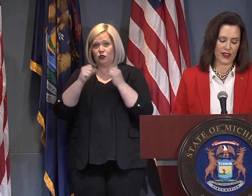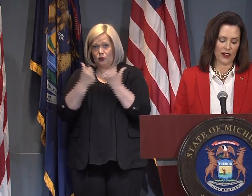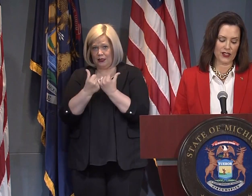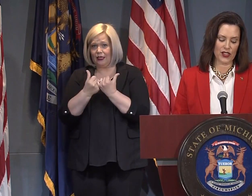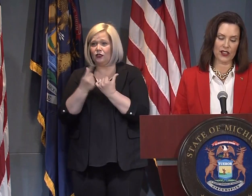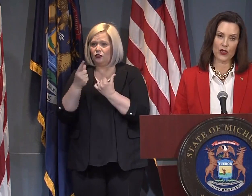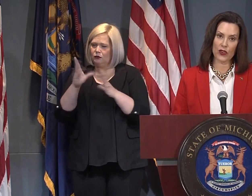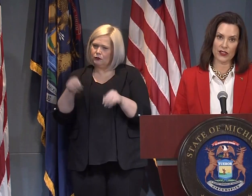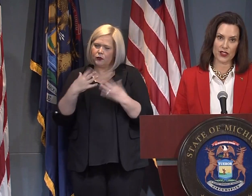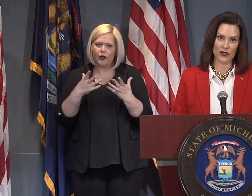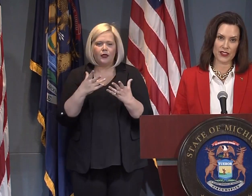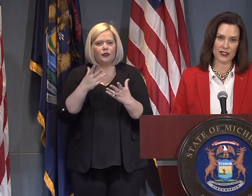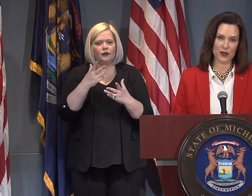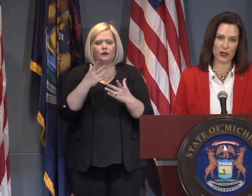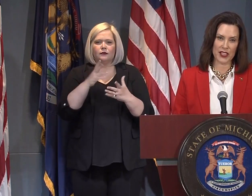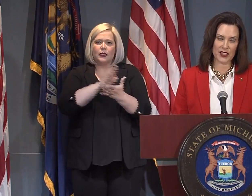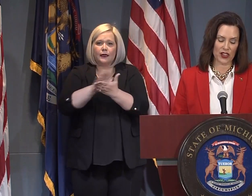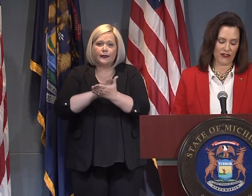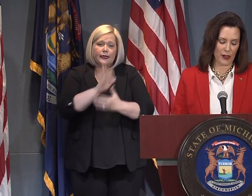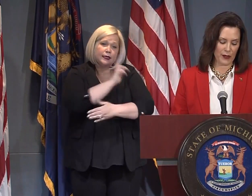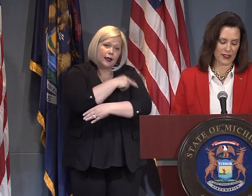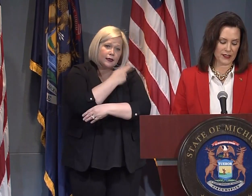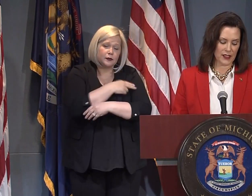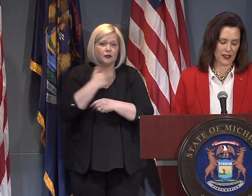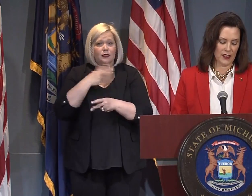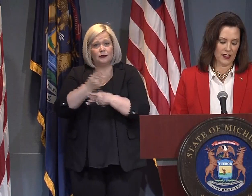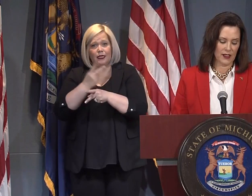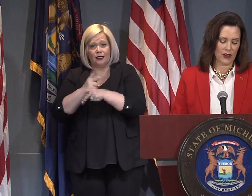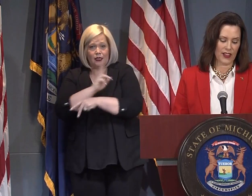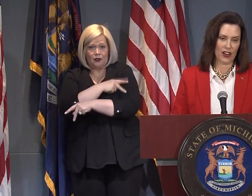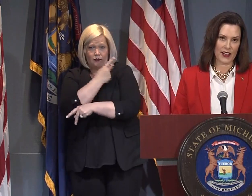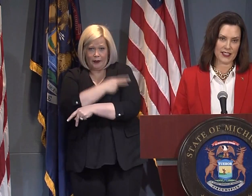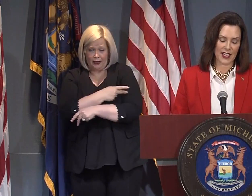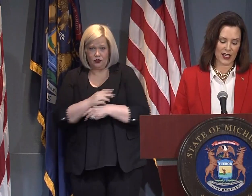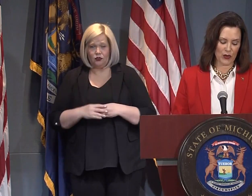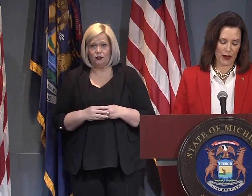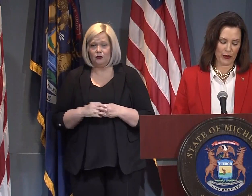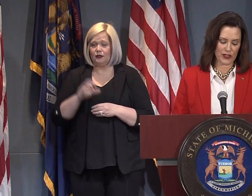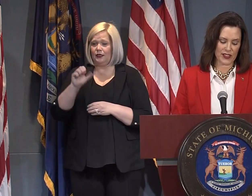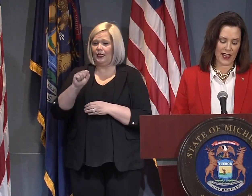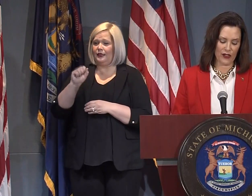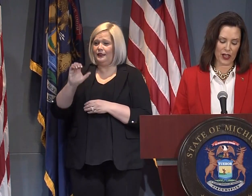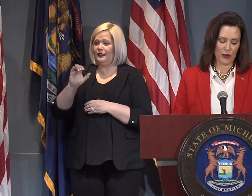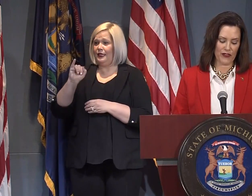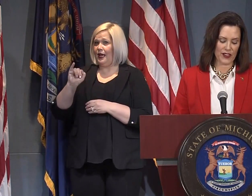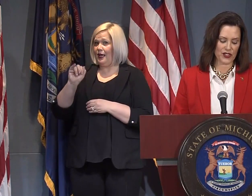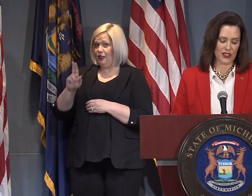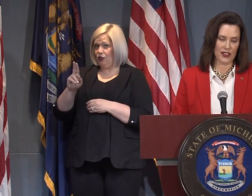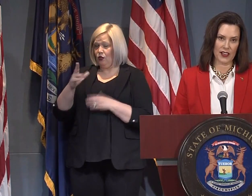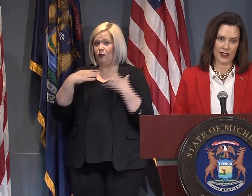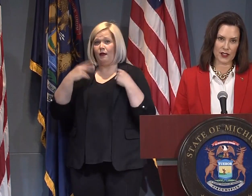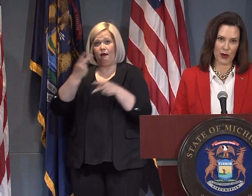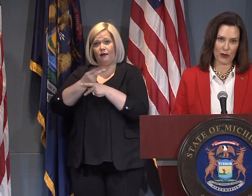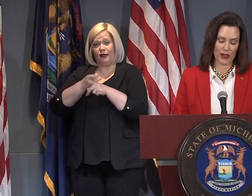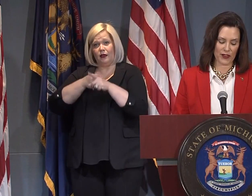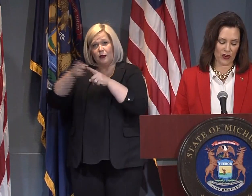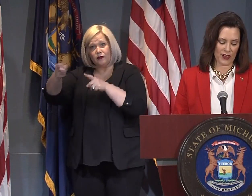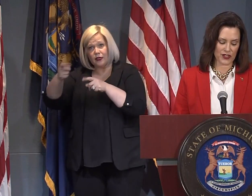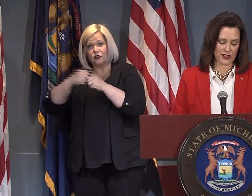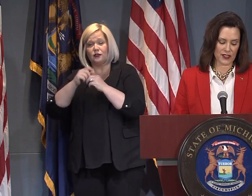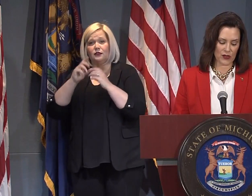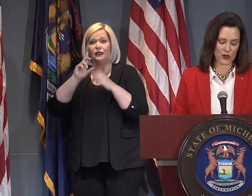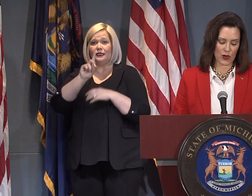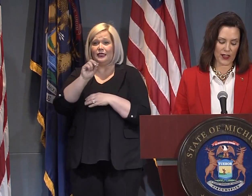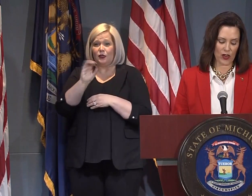critical healthcare and janitorial services to protect our families. I want to thank our SEIU members in the healthcare profession and in the Department of